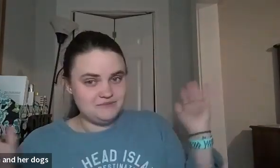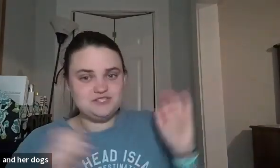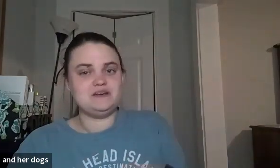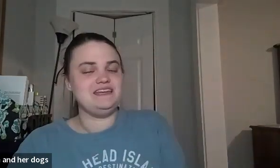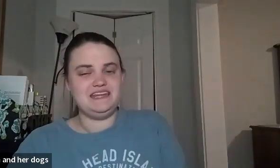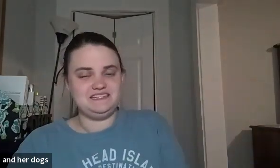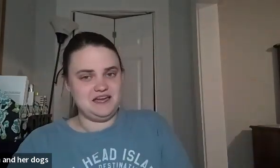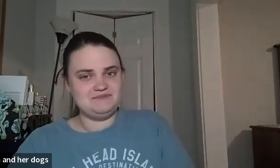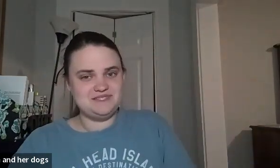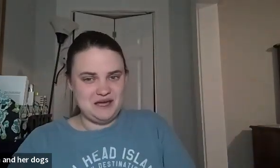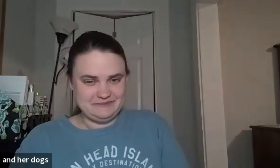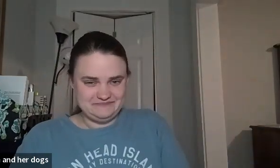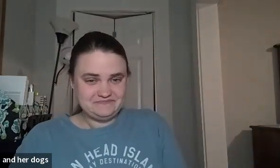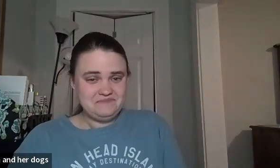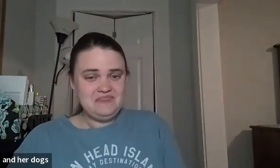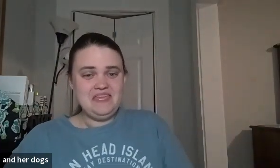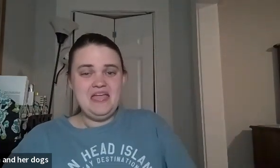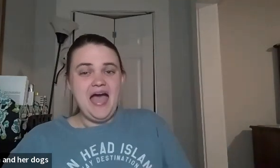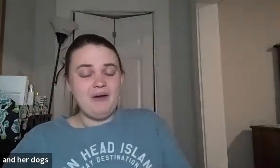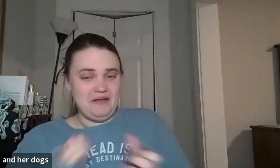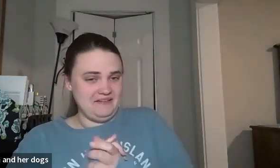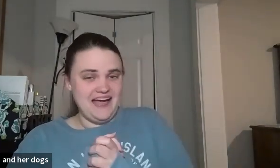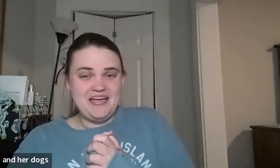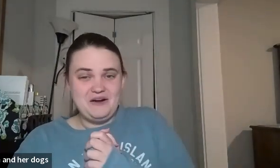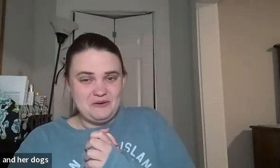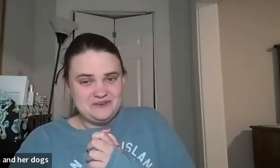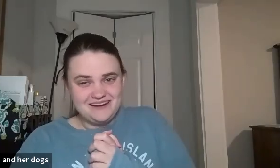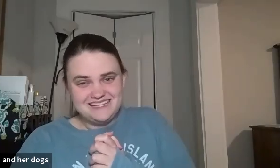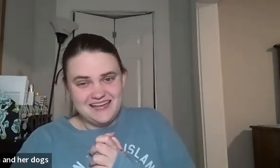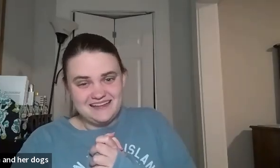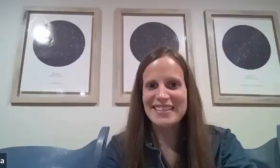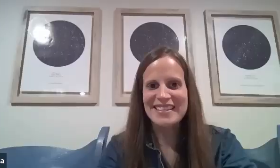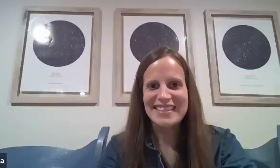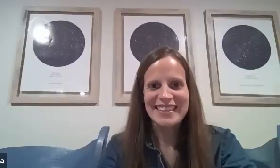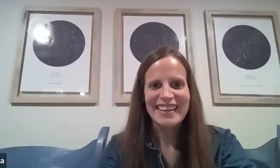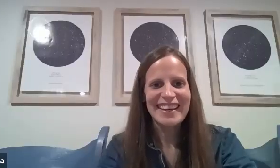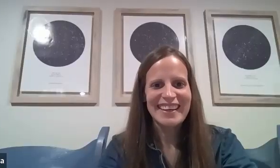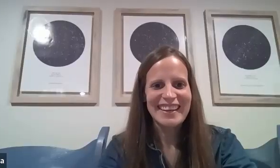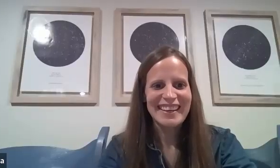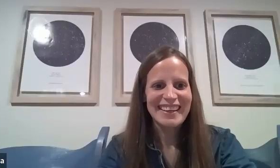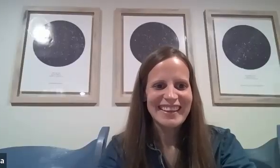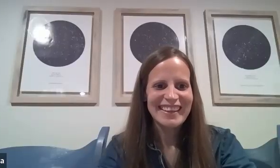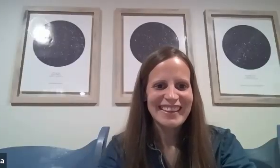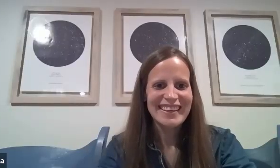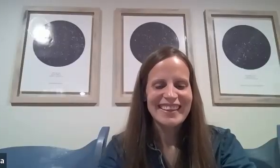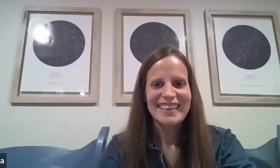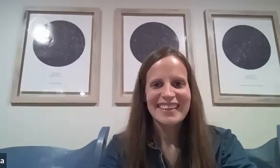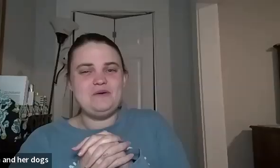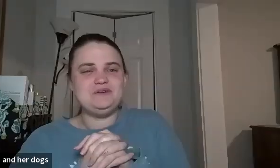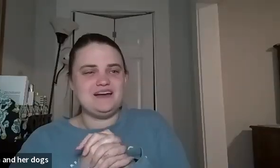to join in anytime. So well, I hope you guys Oh, thank you guys. I hope you guys